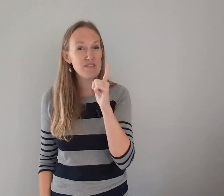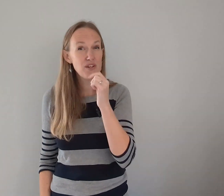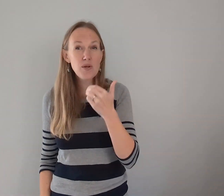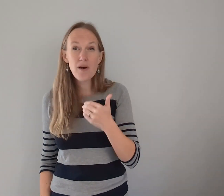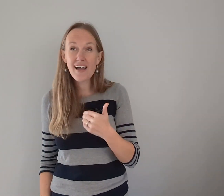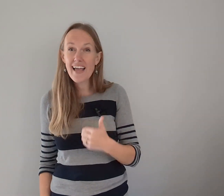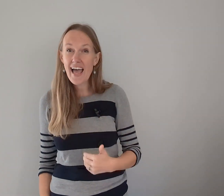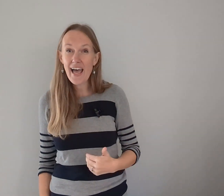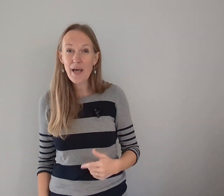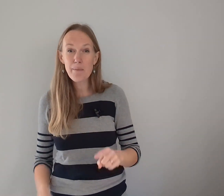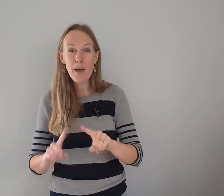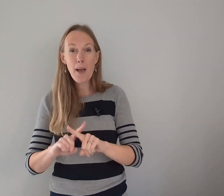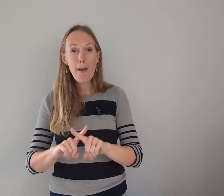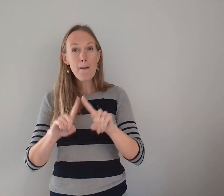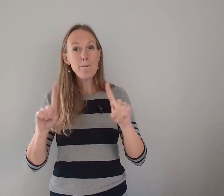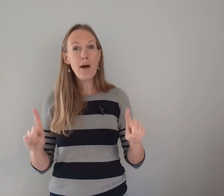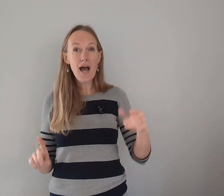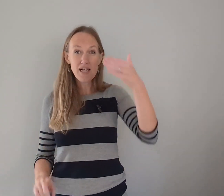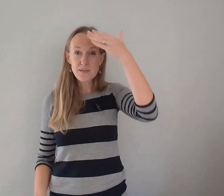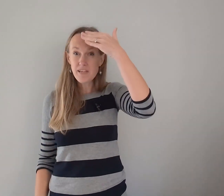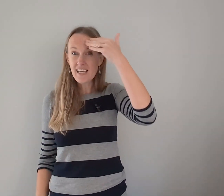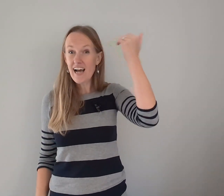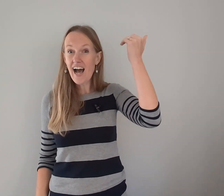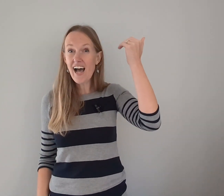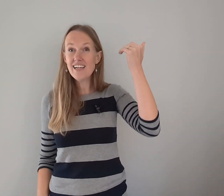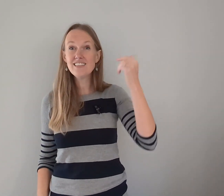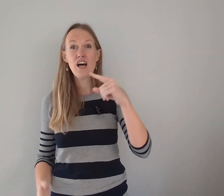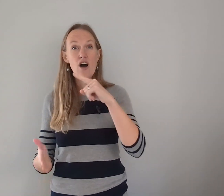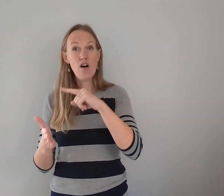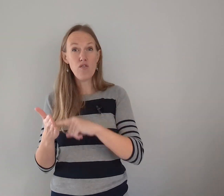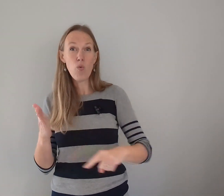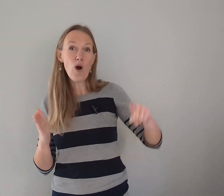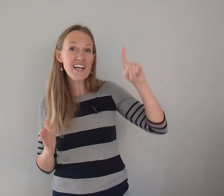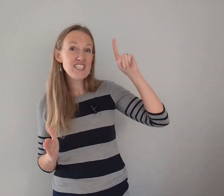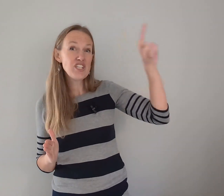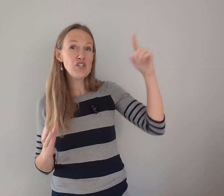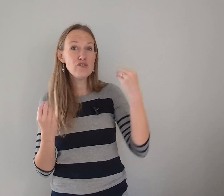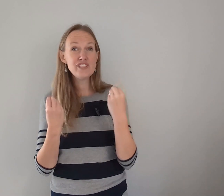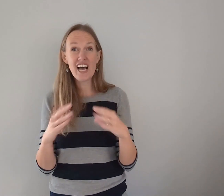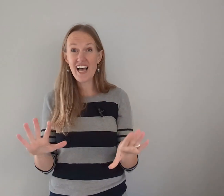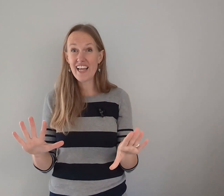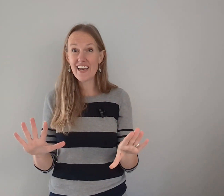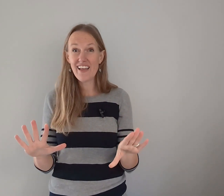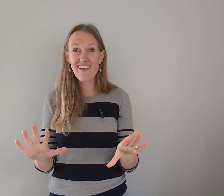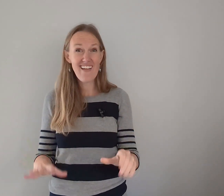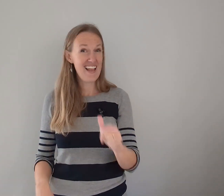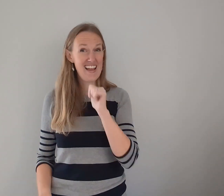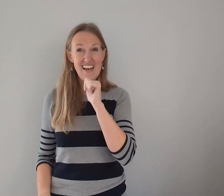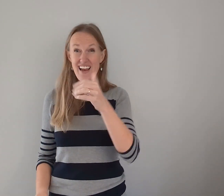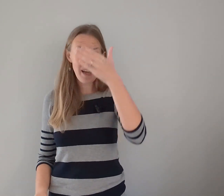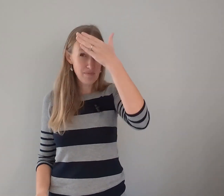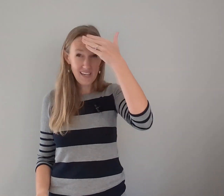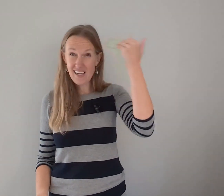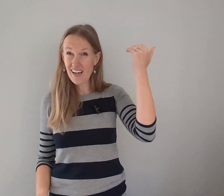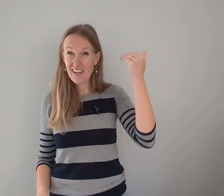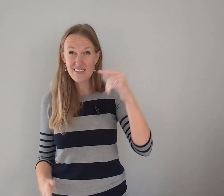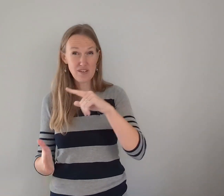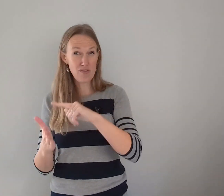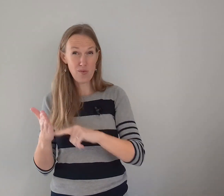of who I am, but because of what you've done, not because of